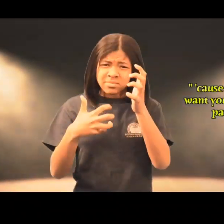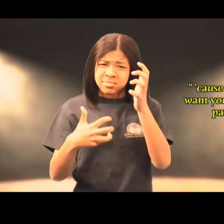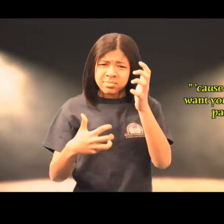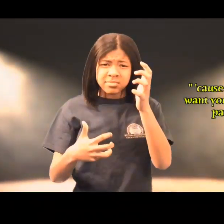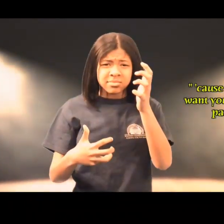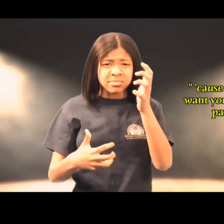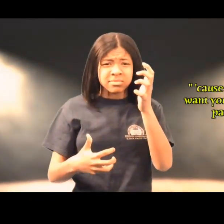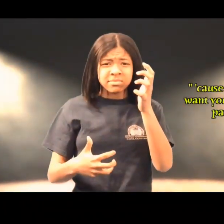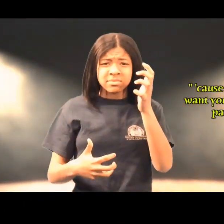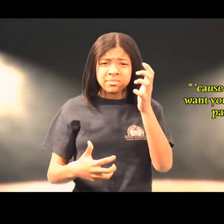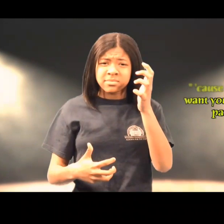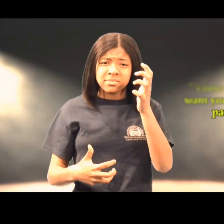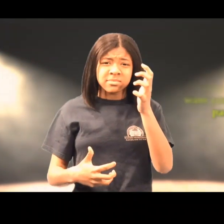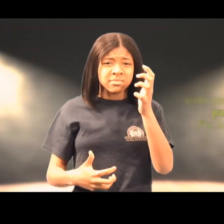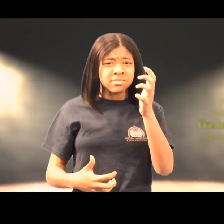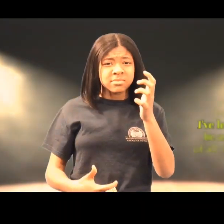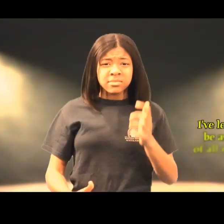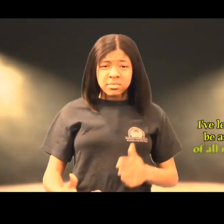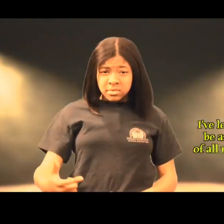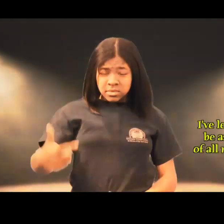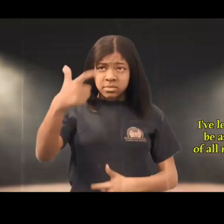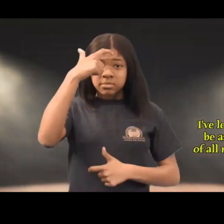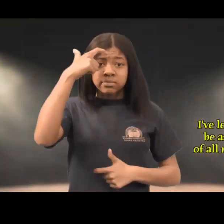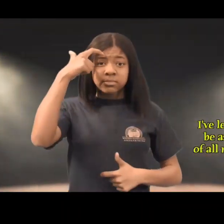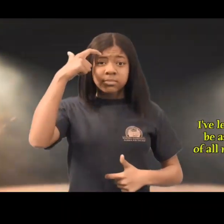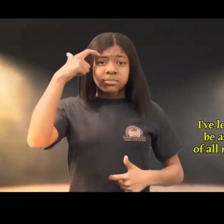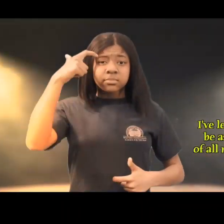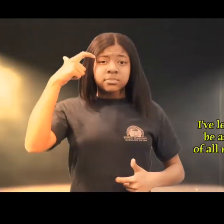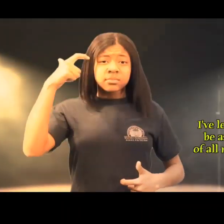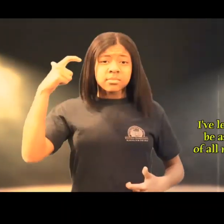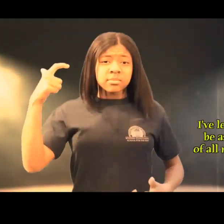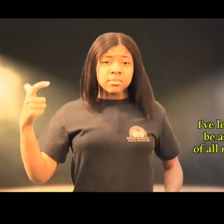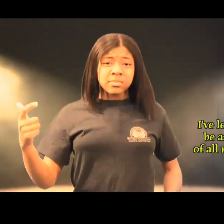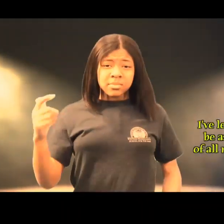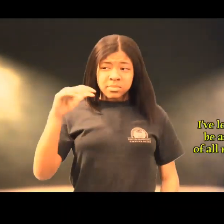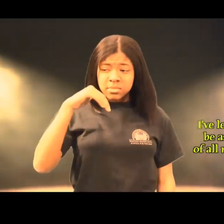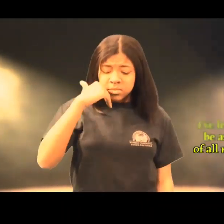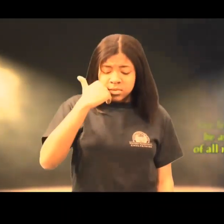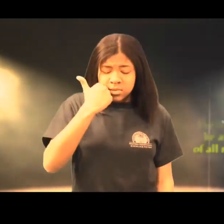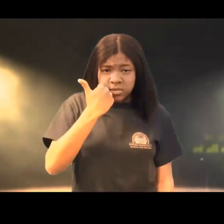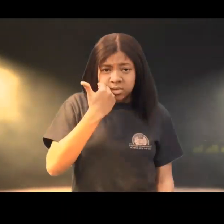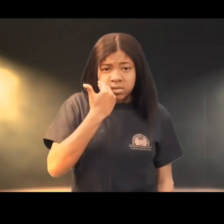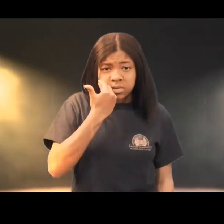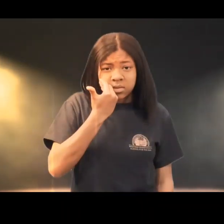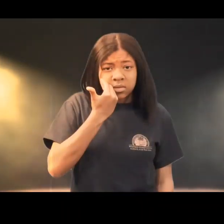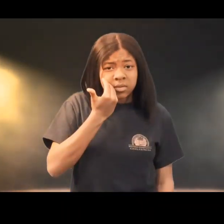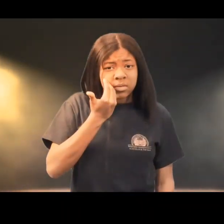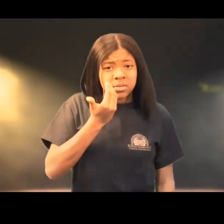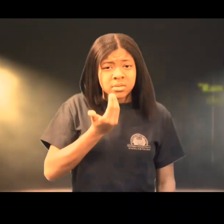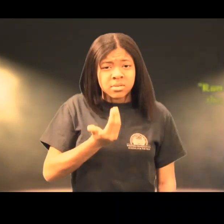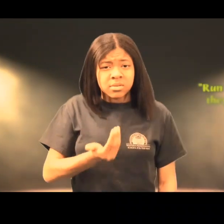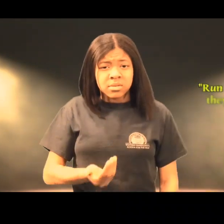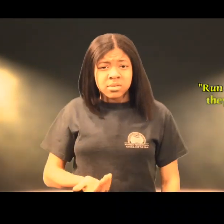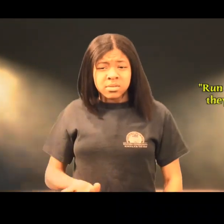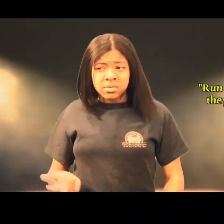broken parts. I've learned to be ashamed of all my scars. Run